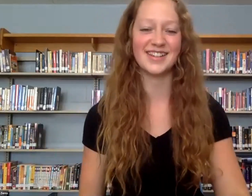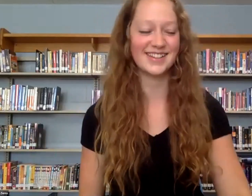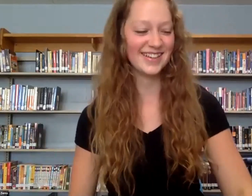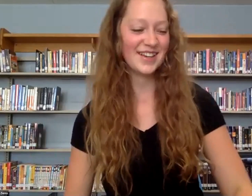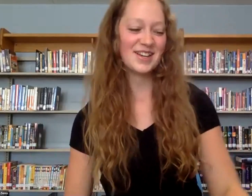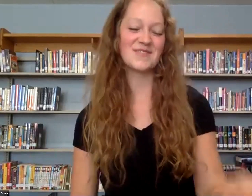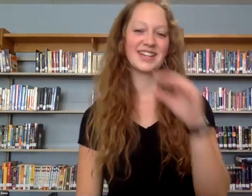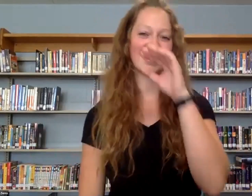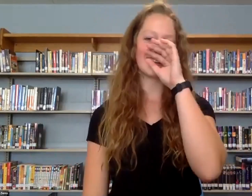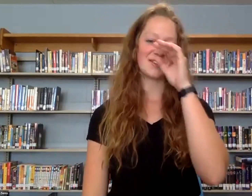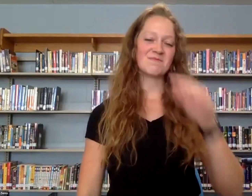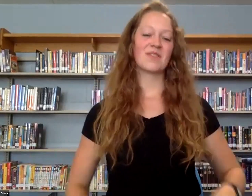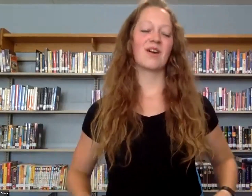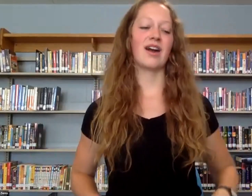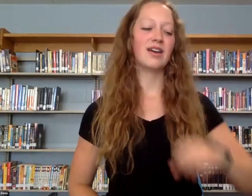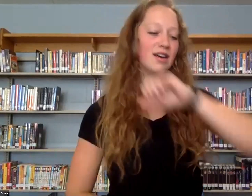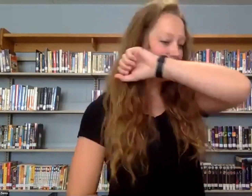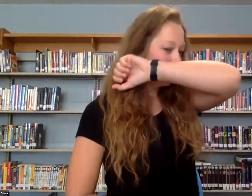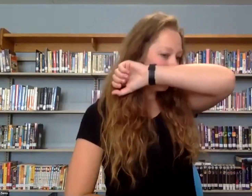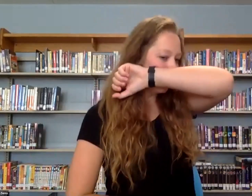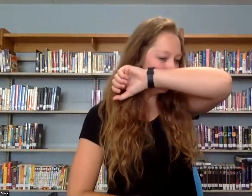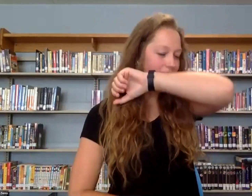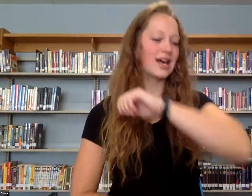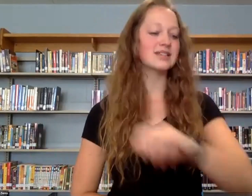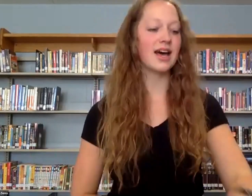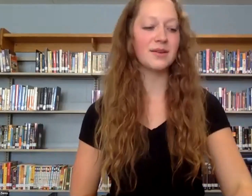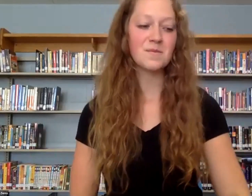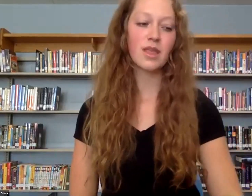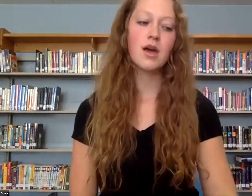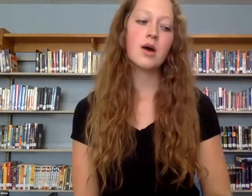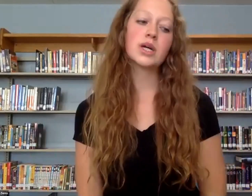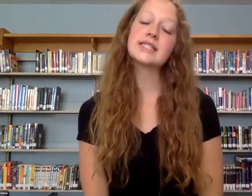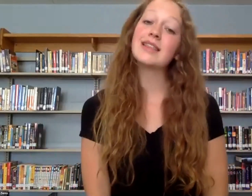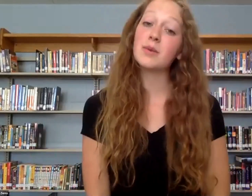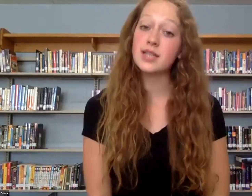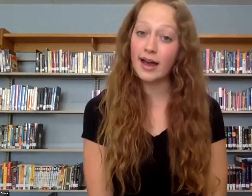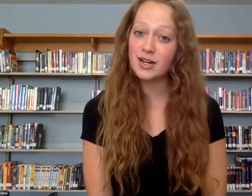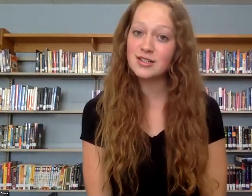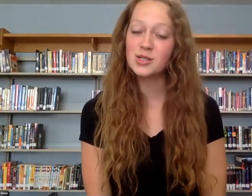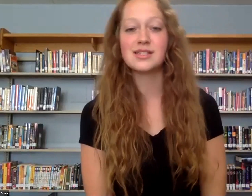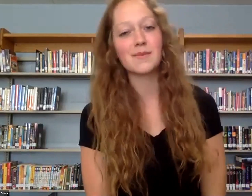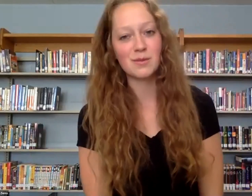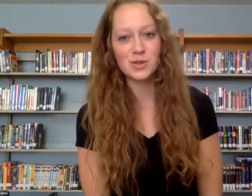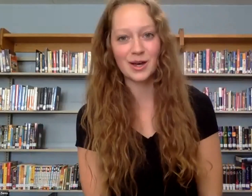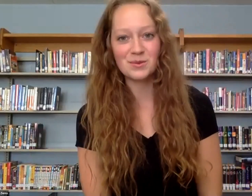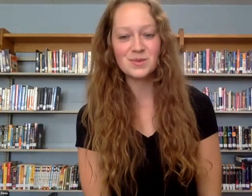Yeah. Communicating on your own. Okay. Last line. We're going to say they were tired, so they stopped at a motel.